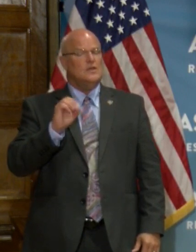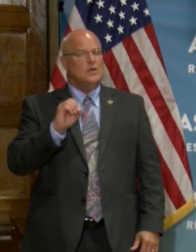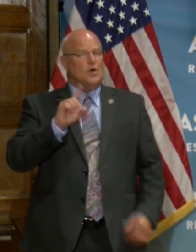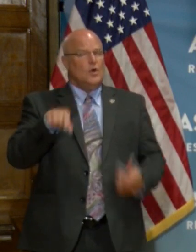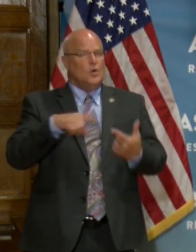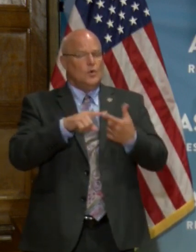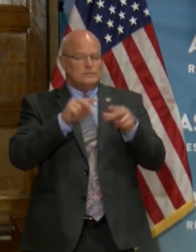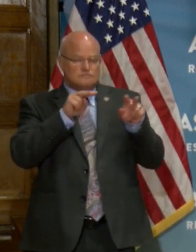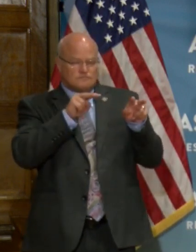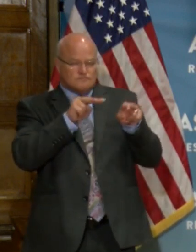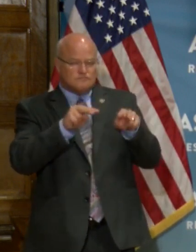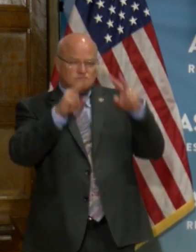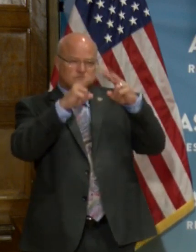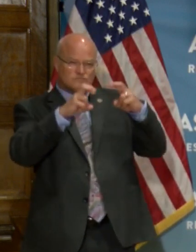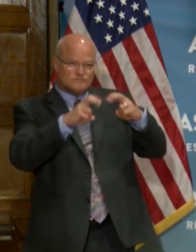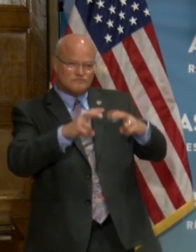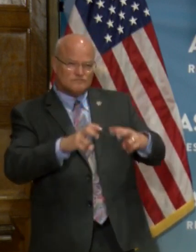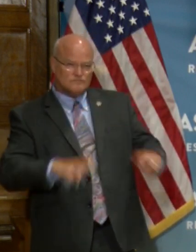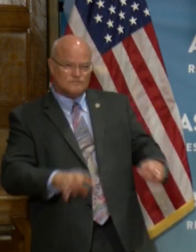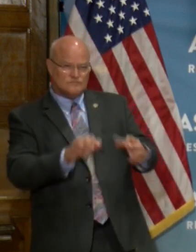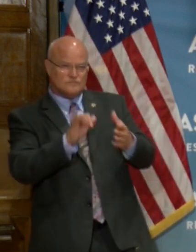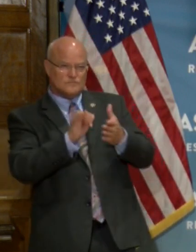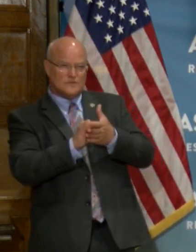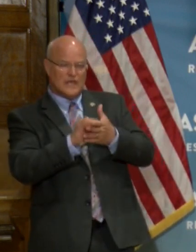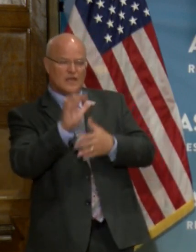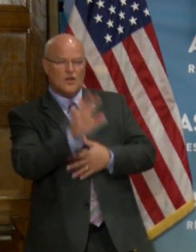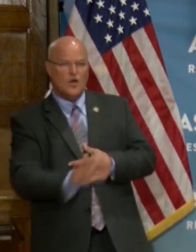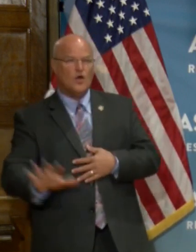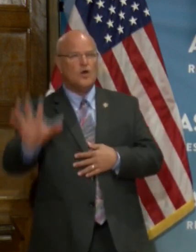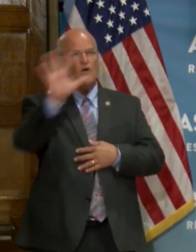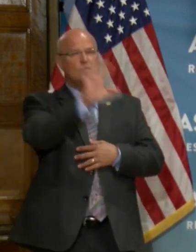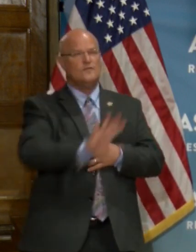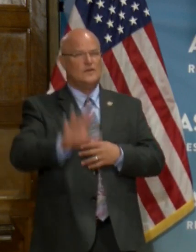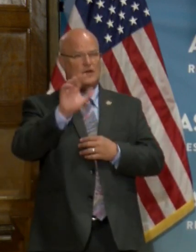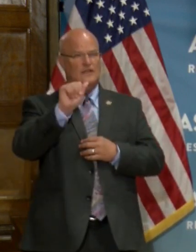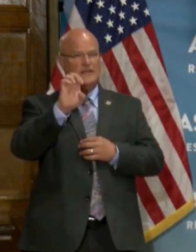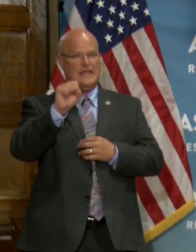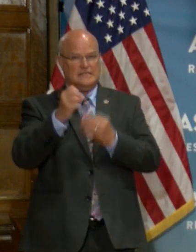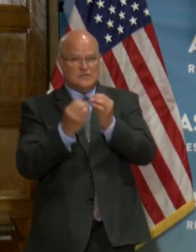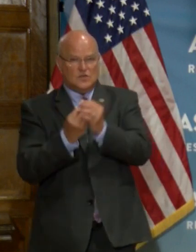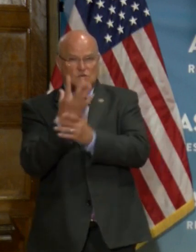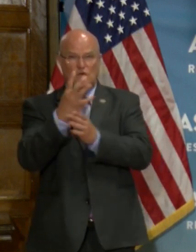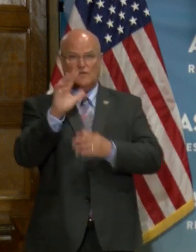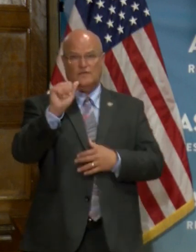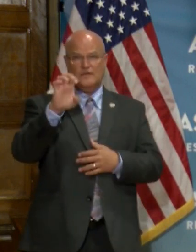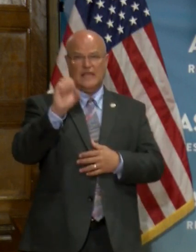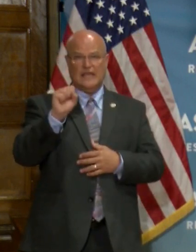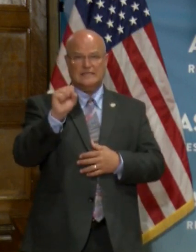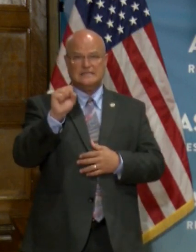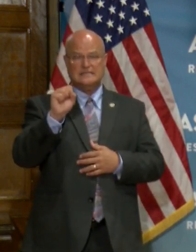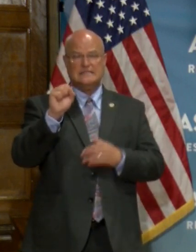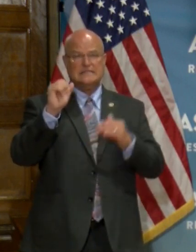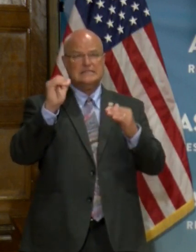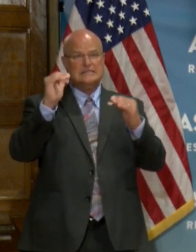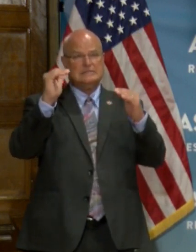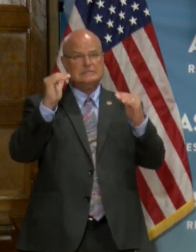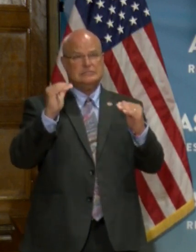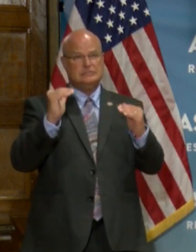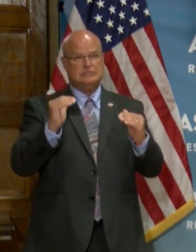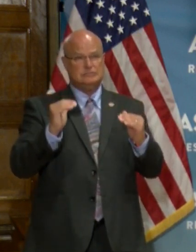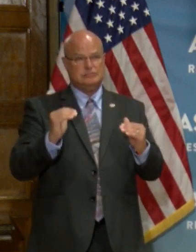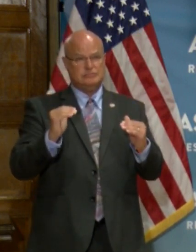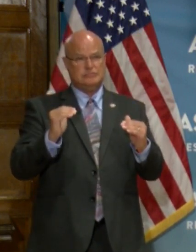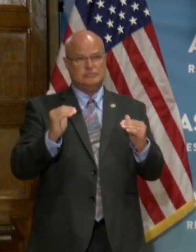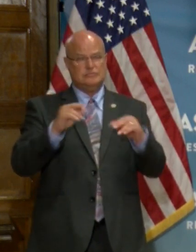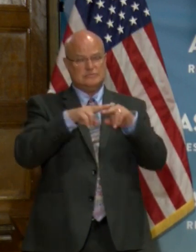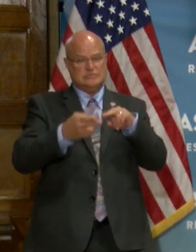whenever you look at that, you see overall the cases, the growth of cases declining in